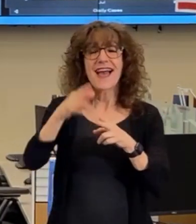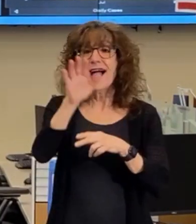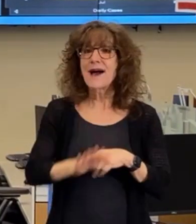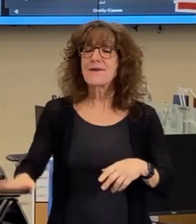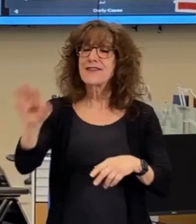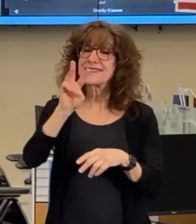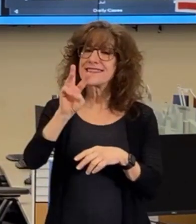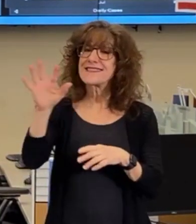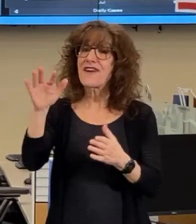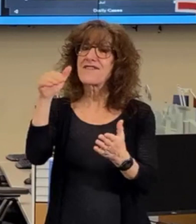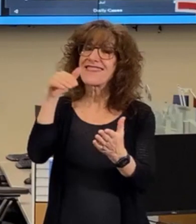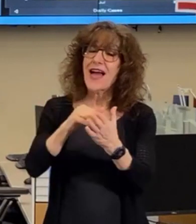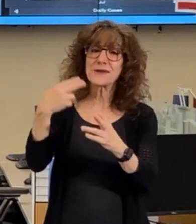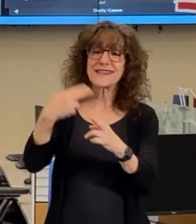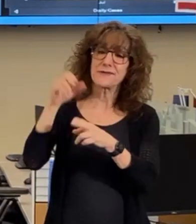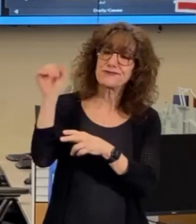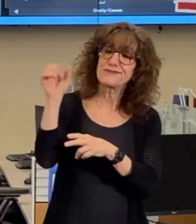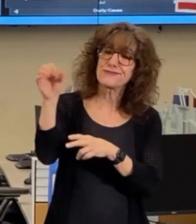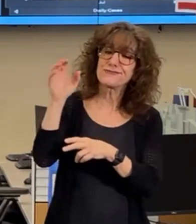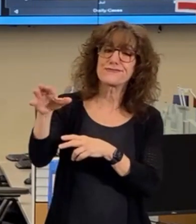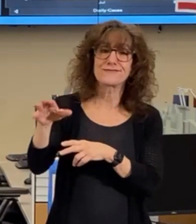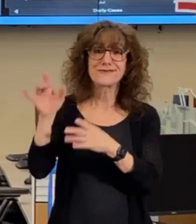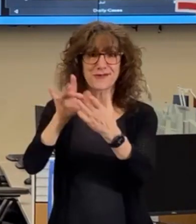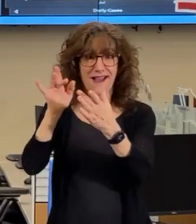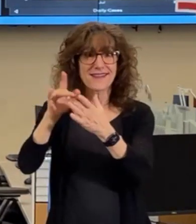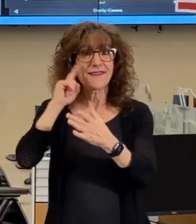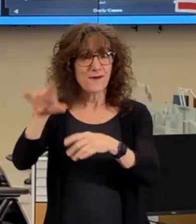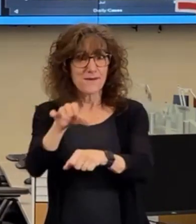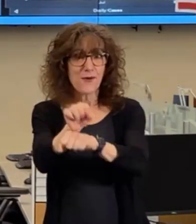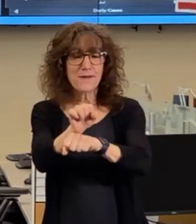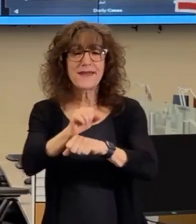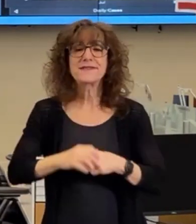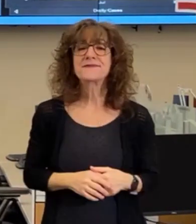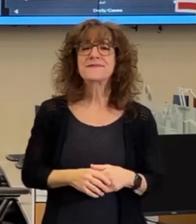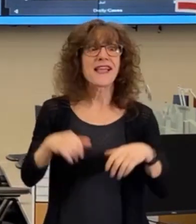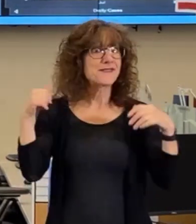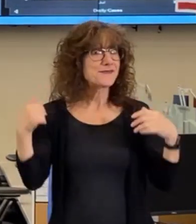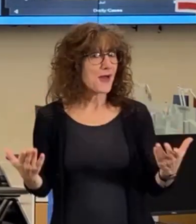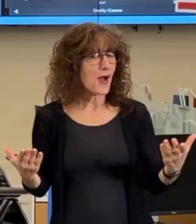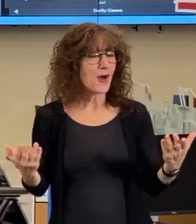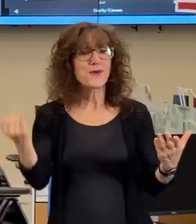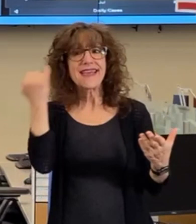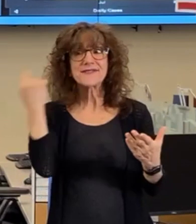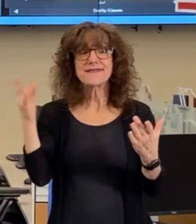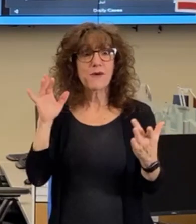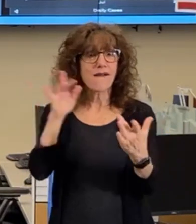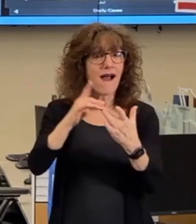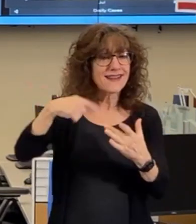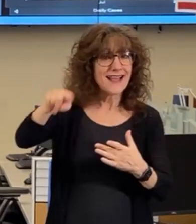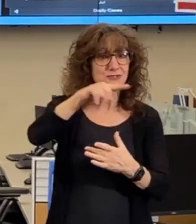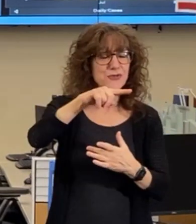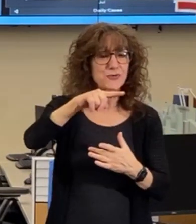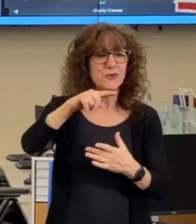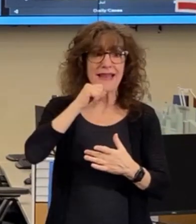approximately 65,000 names to our partners to contact them for an appointment. So, If you're contacted by a group